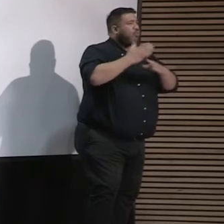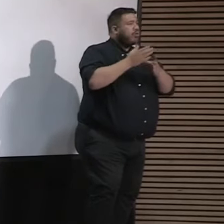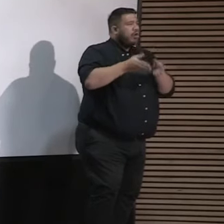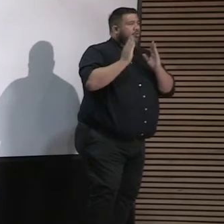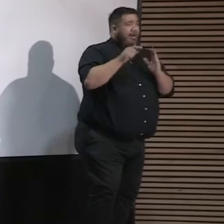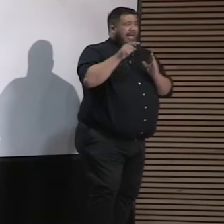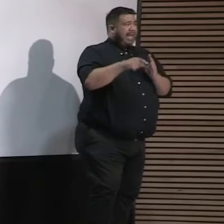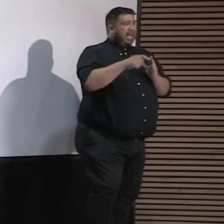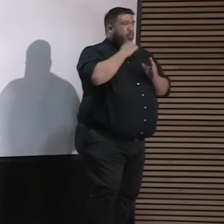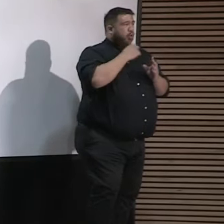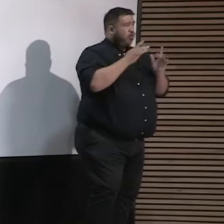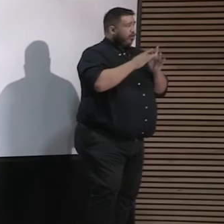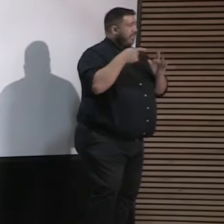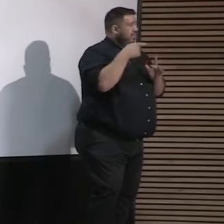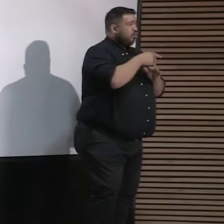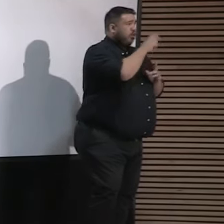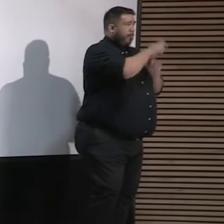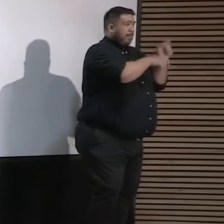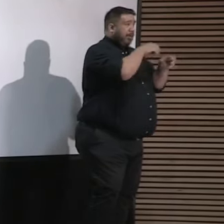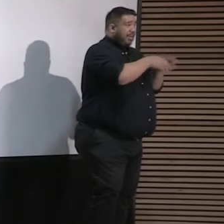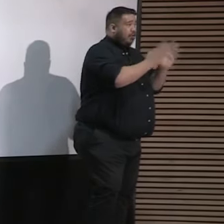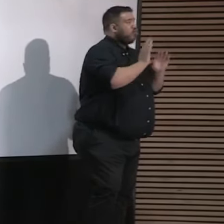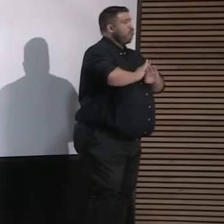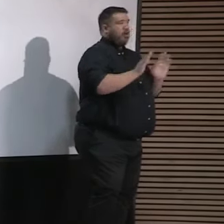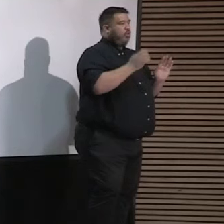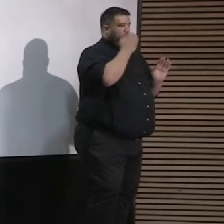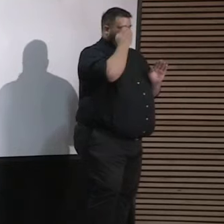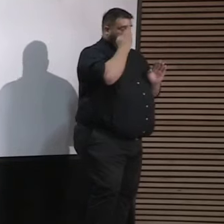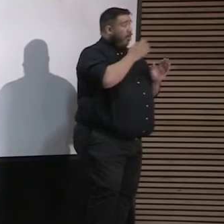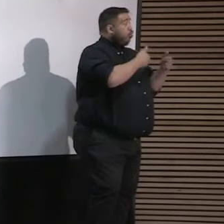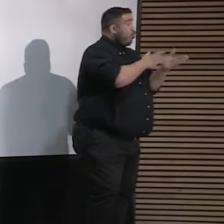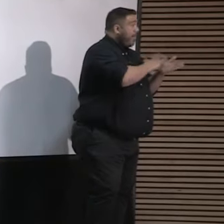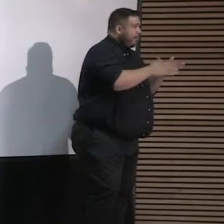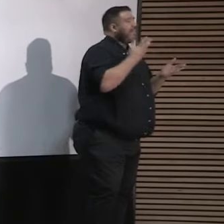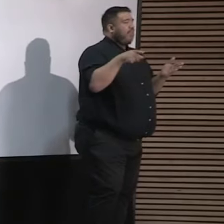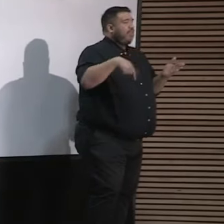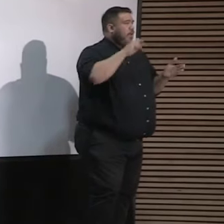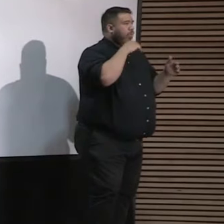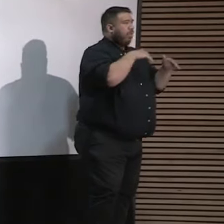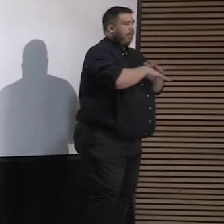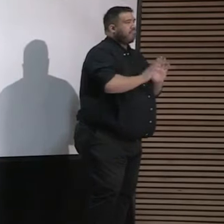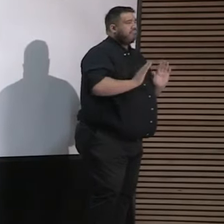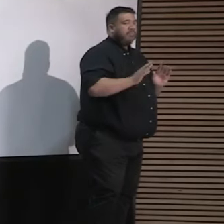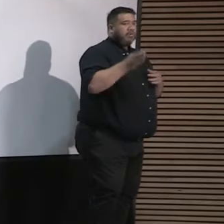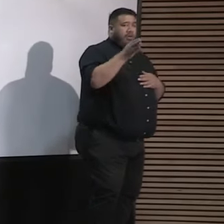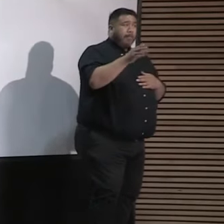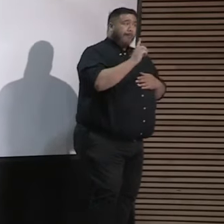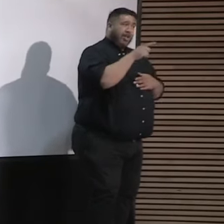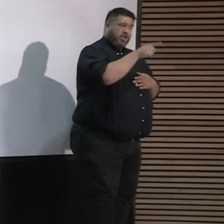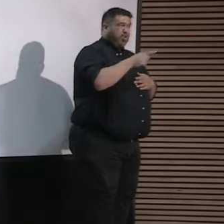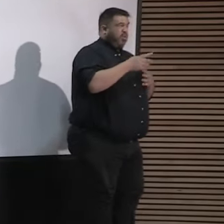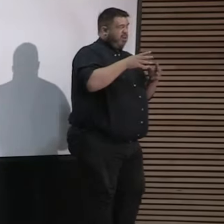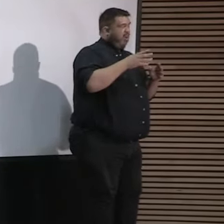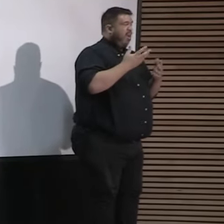routine contact with returnees. They enter unoccupied rooms. Minister, what is your... Sorry, Jenna? Do you accept that you have failed in